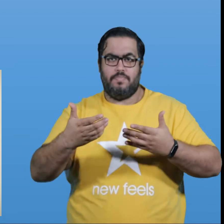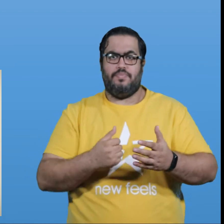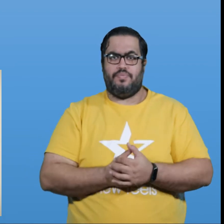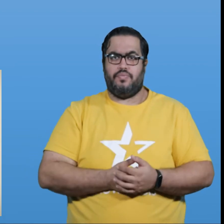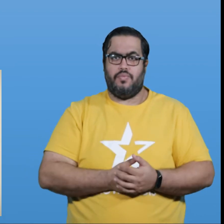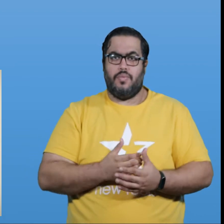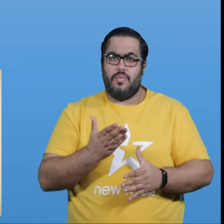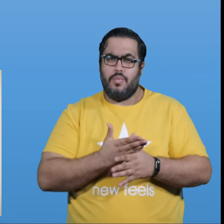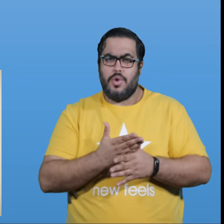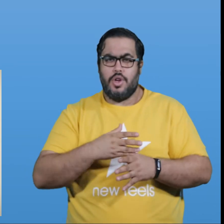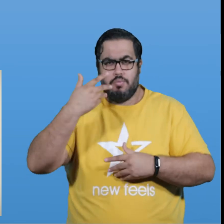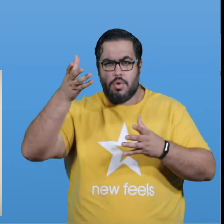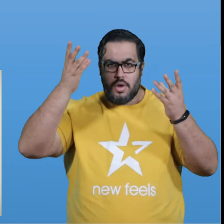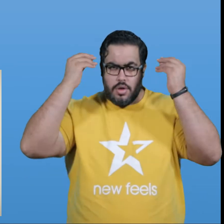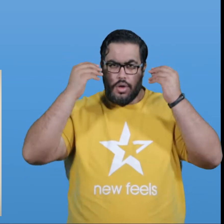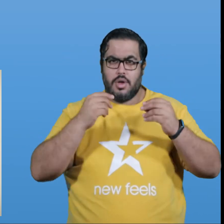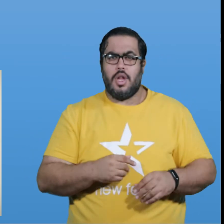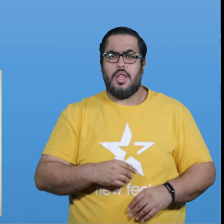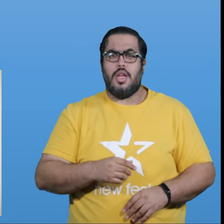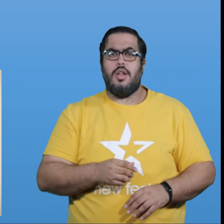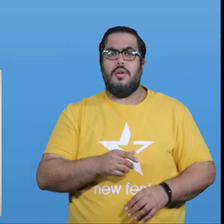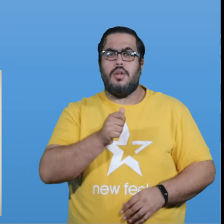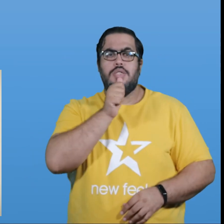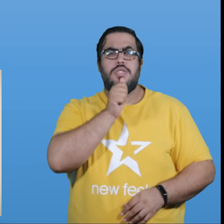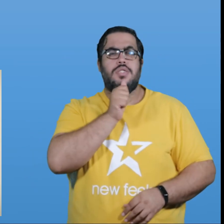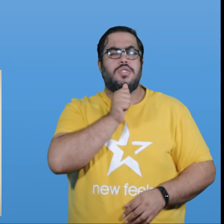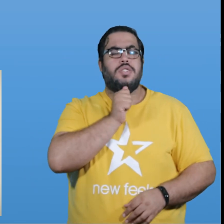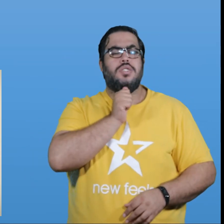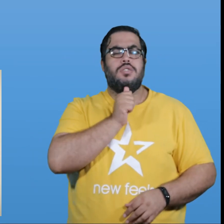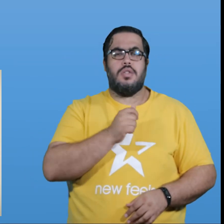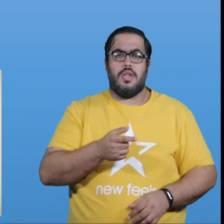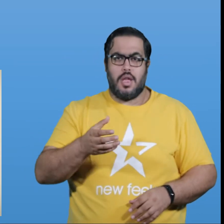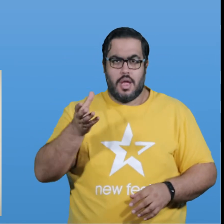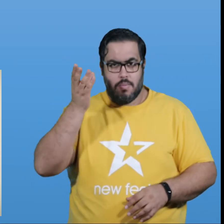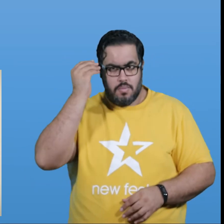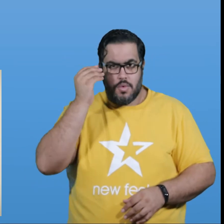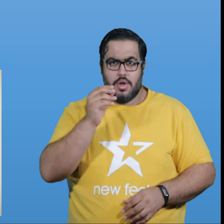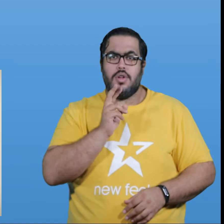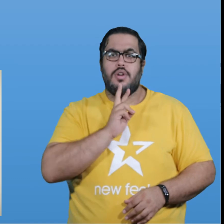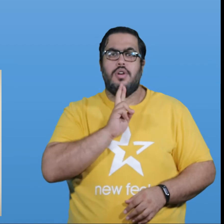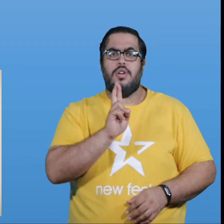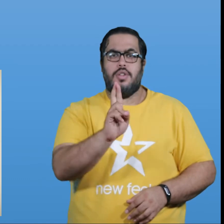learn to think and act for themselves and be free, just like the image you see here.